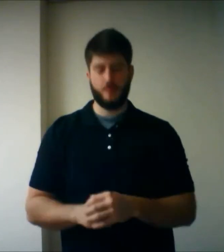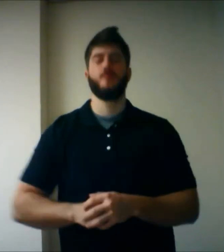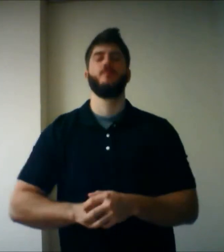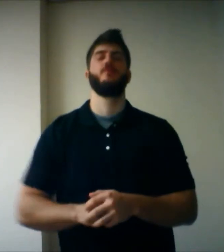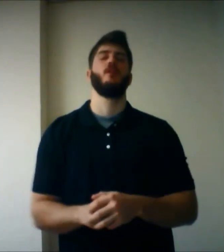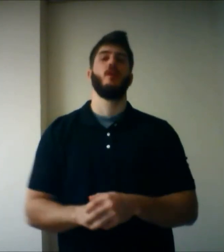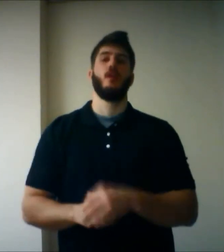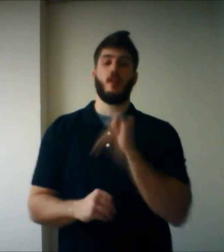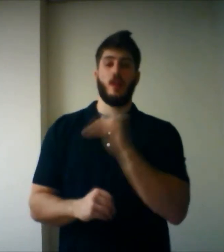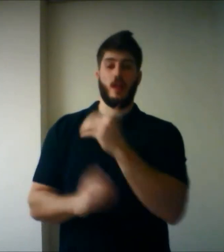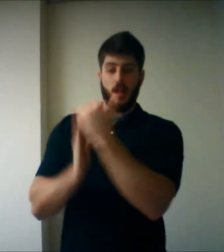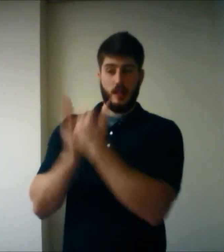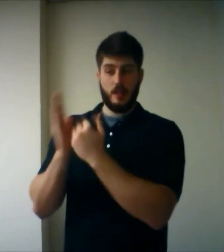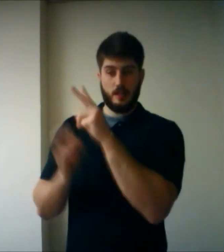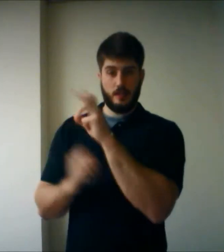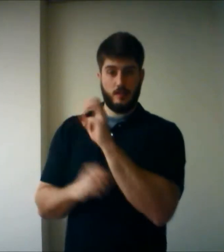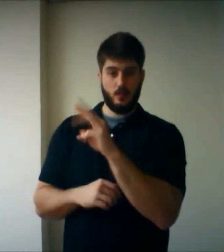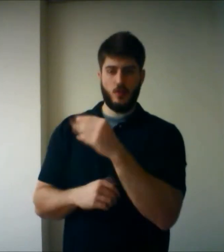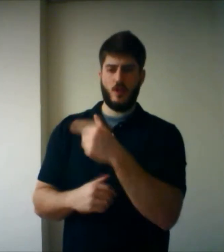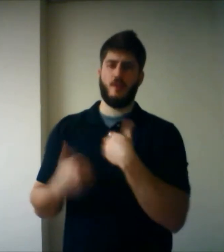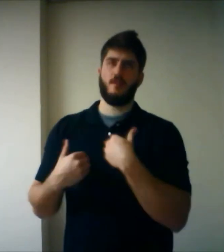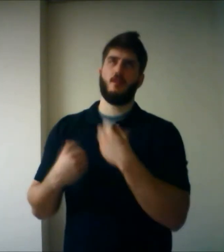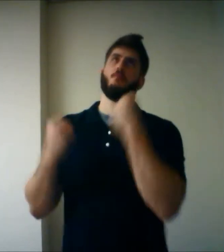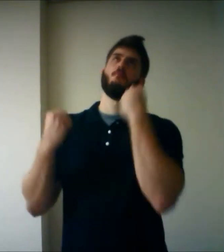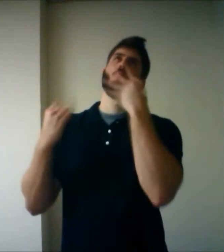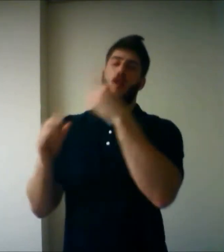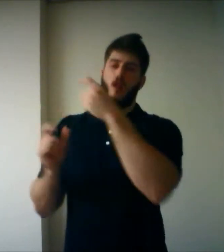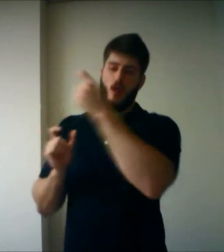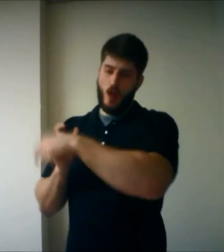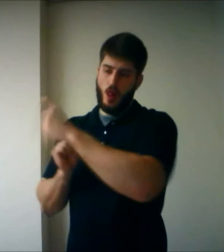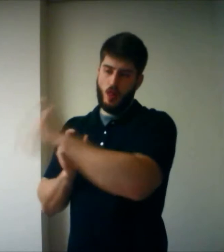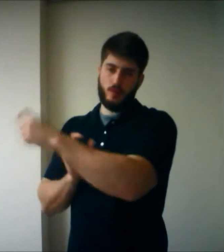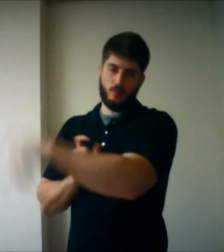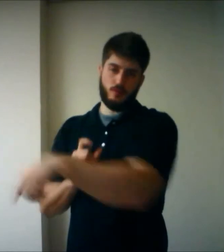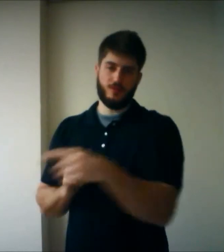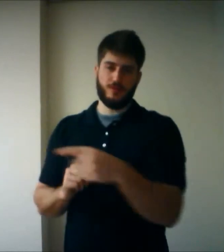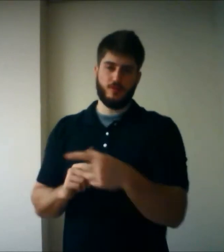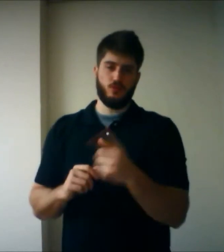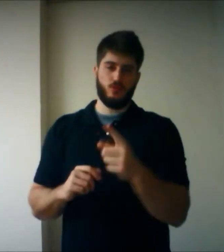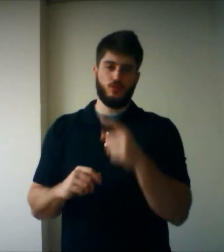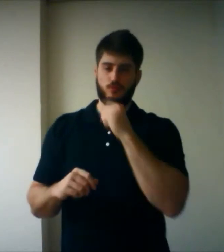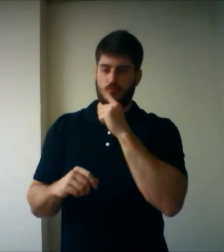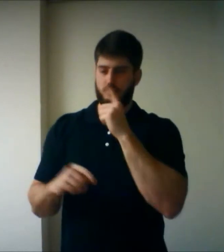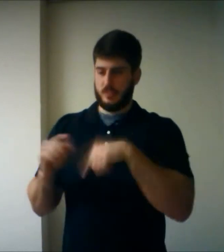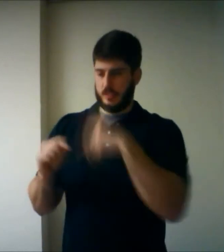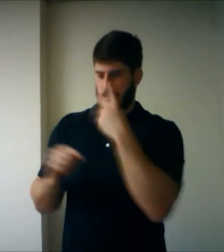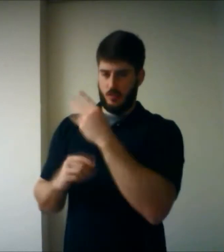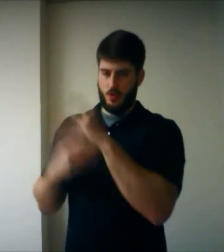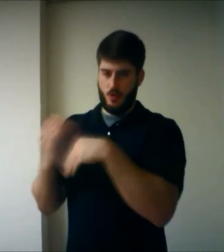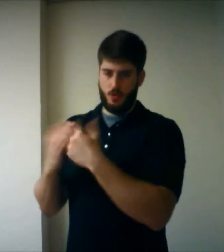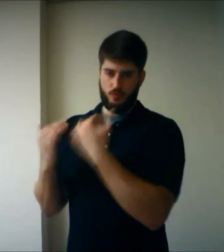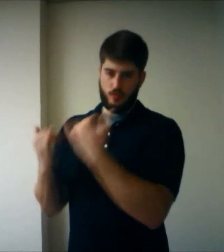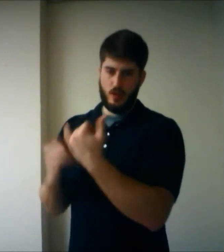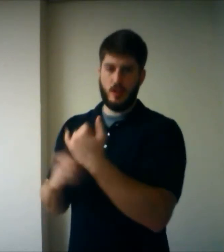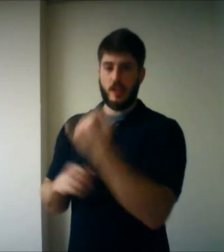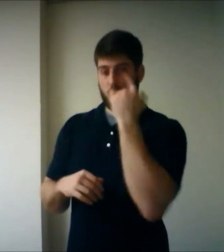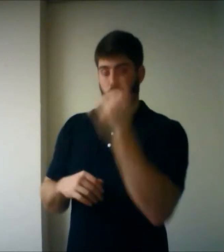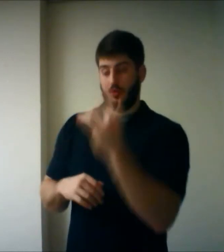view has actually got a lot more columns than you can actually see. And if you use the slider at the bottom of the display here, you